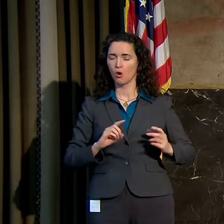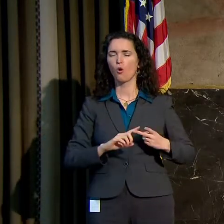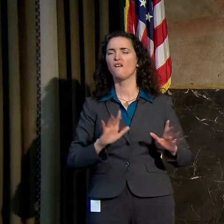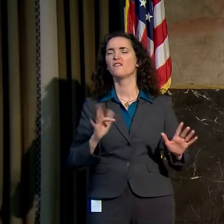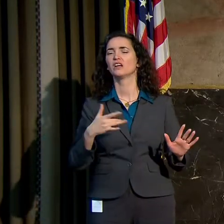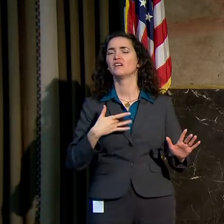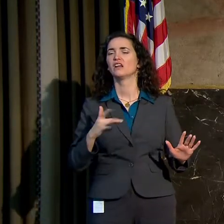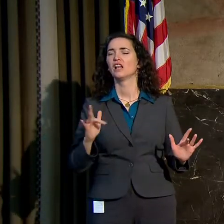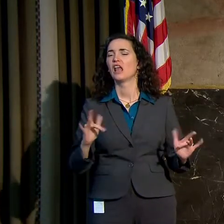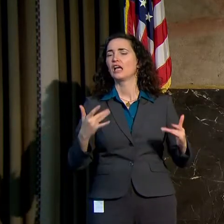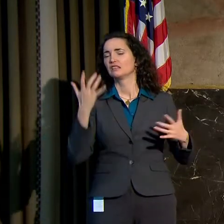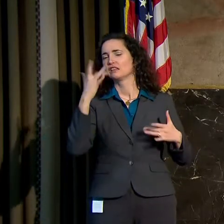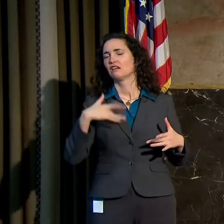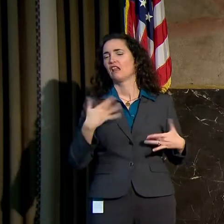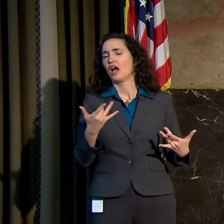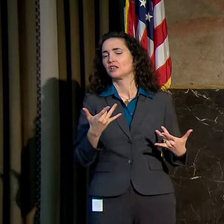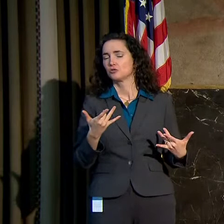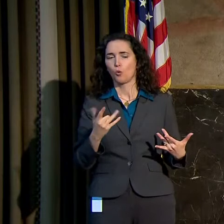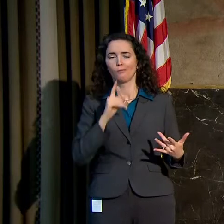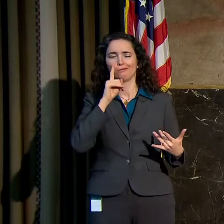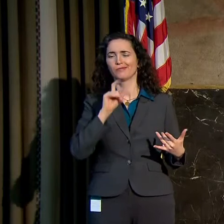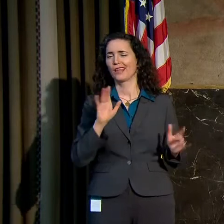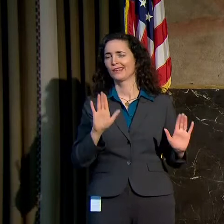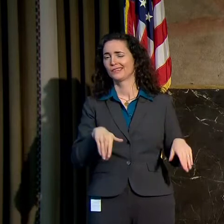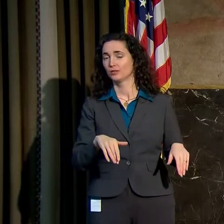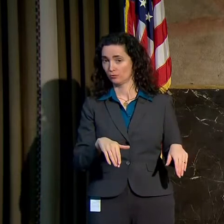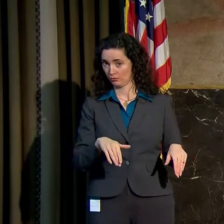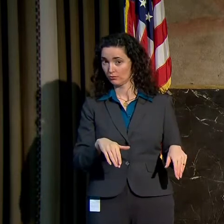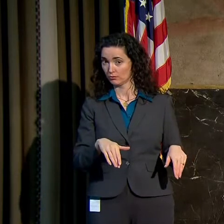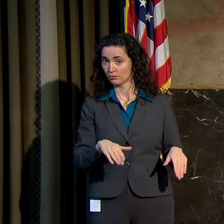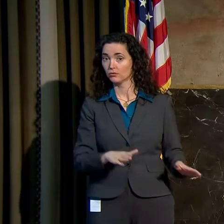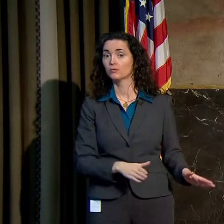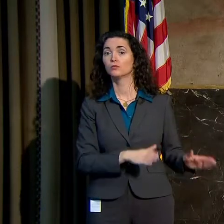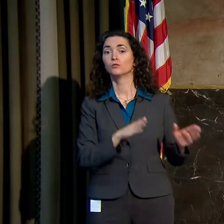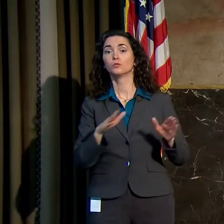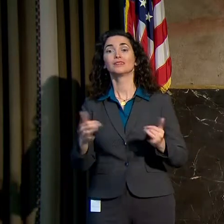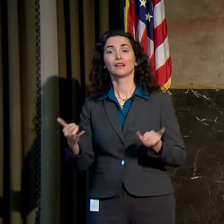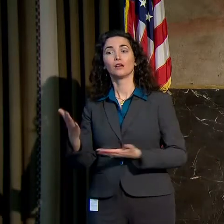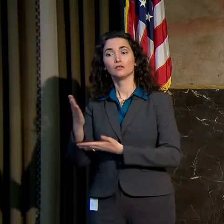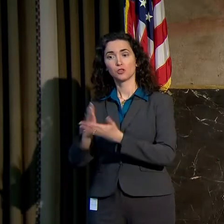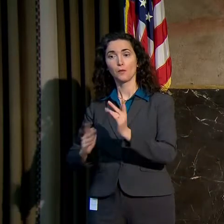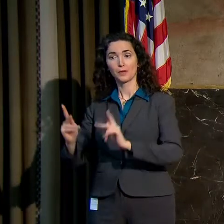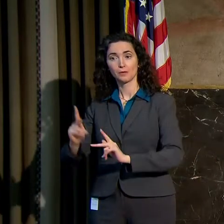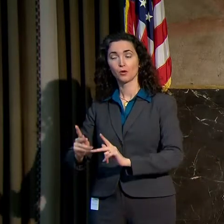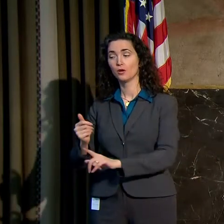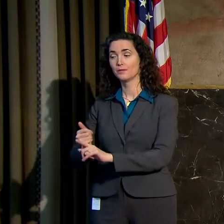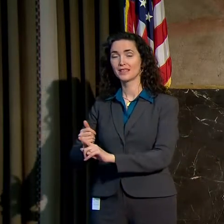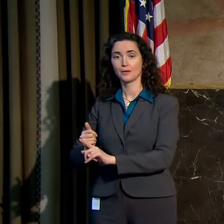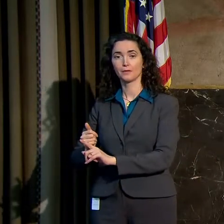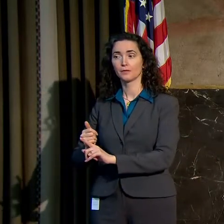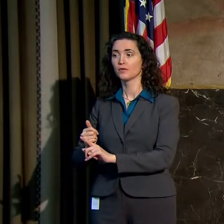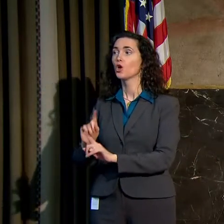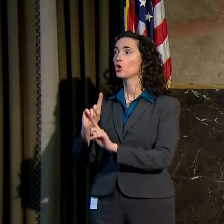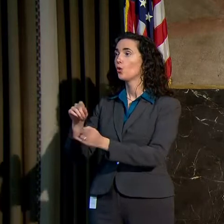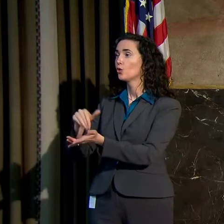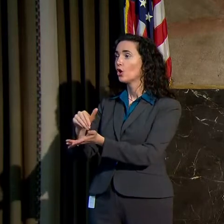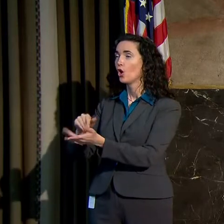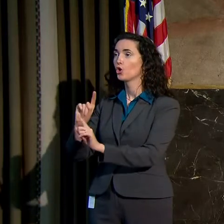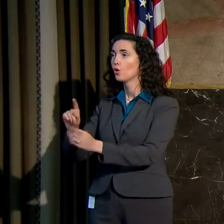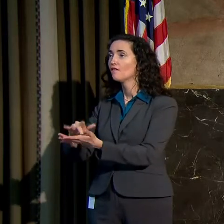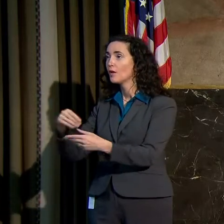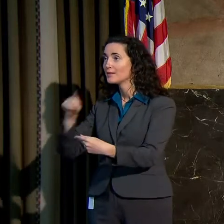mildly symptomatic. And now you have people who are testing, but they're testing at